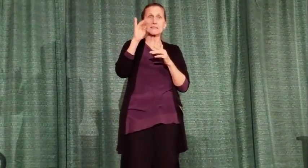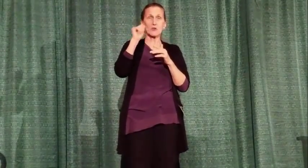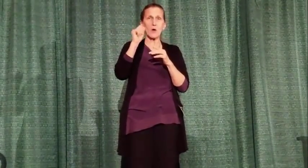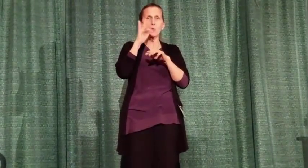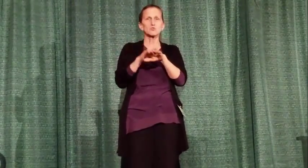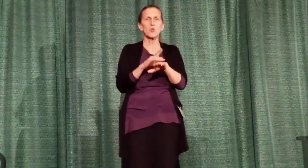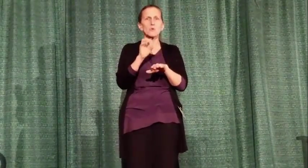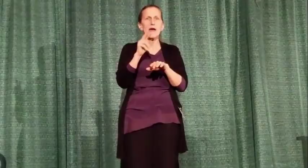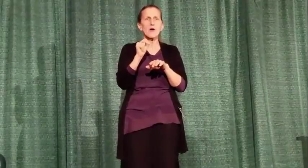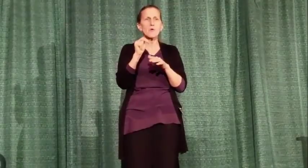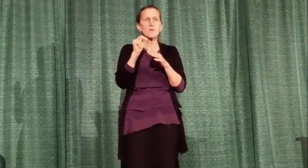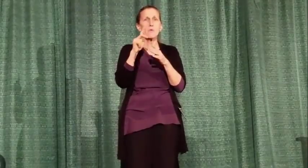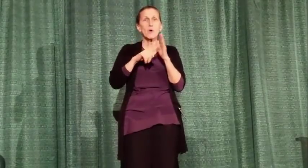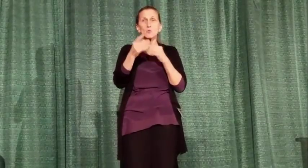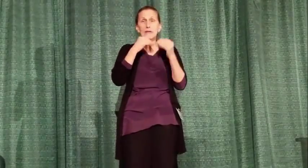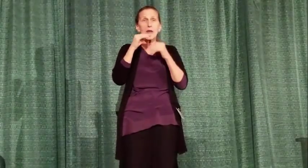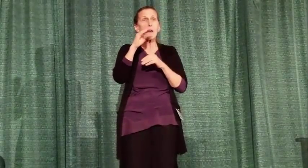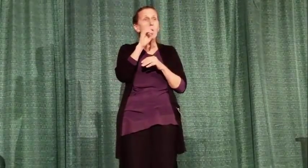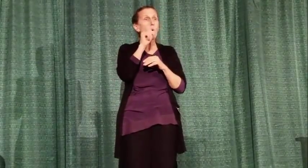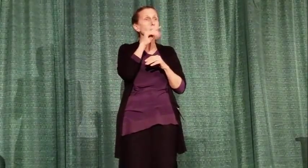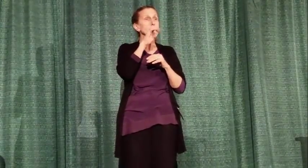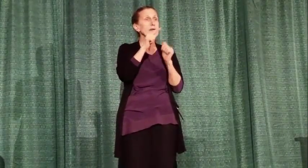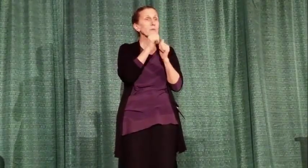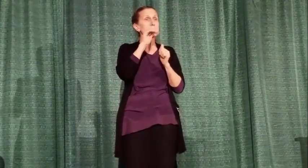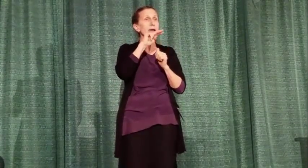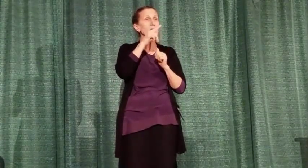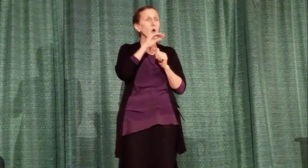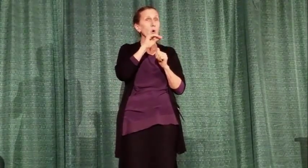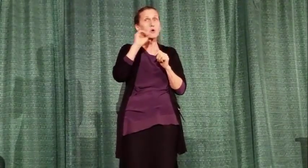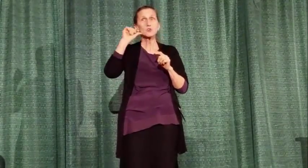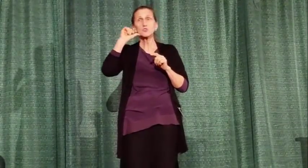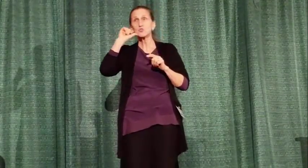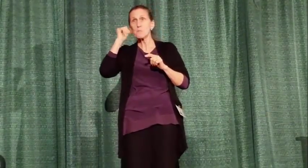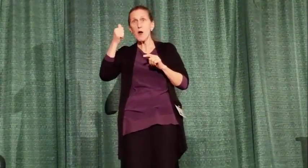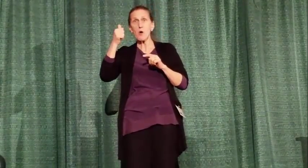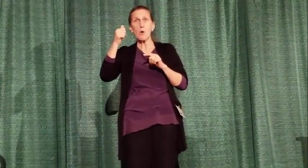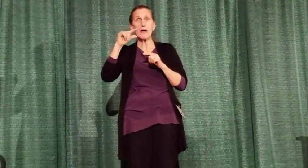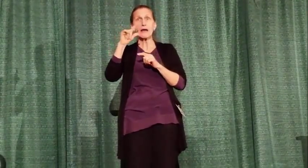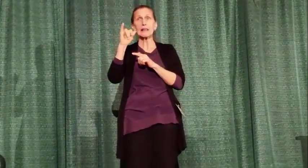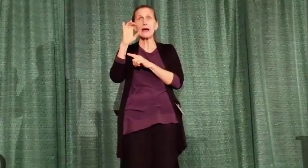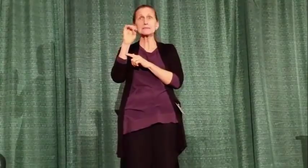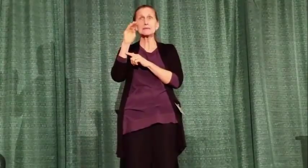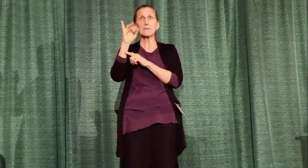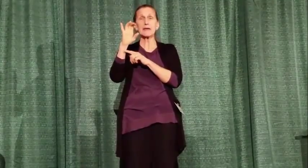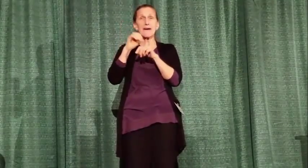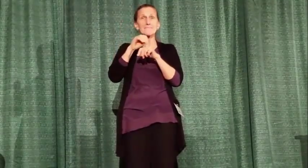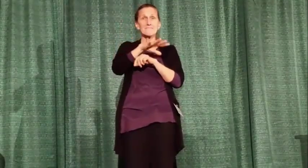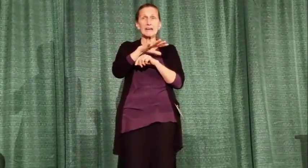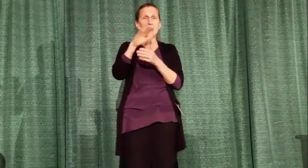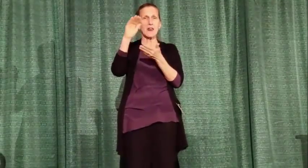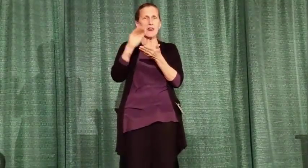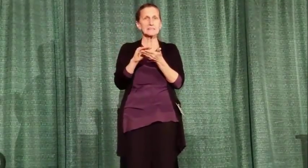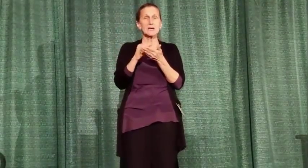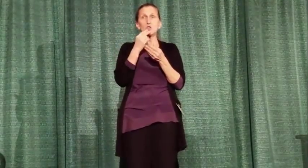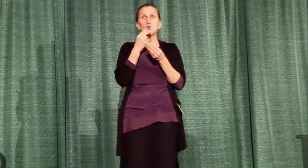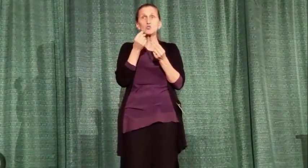ate. So when you had that oatmeal with a mango for breakfast, the next day the glycemic effect of that mango or that oatmeal was reduced. The sugars were